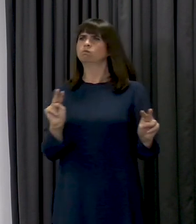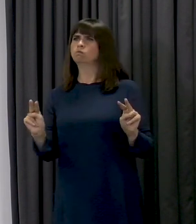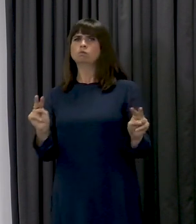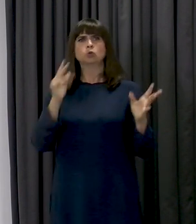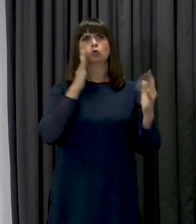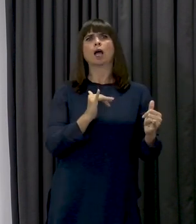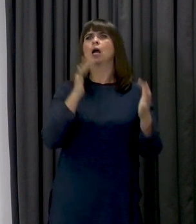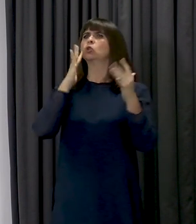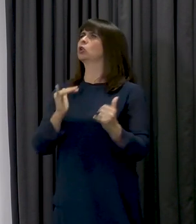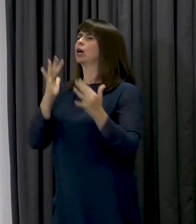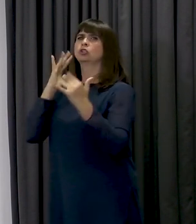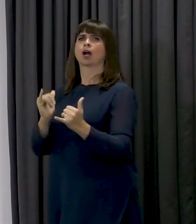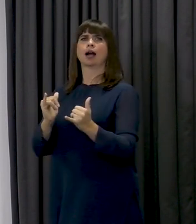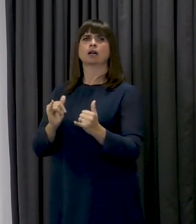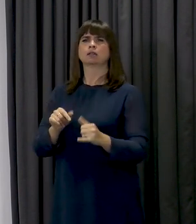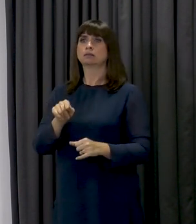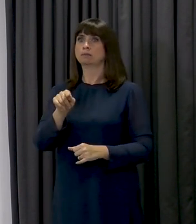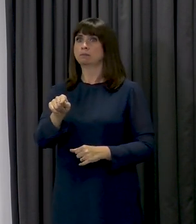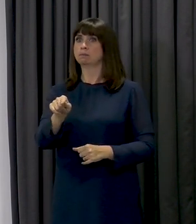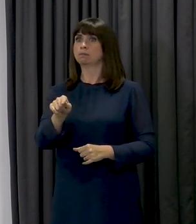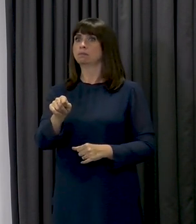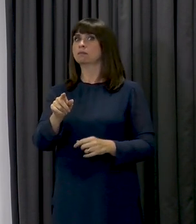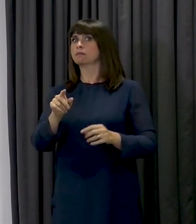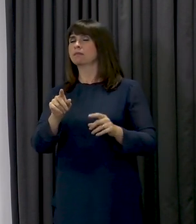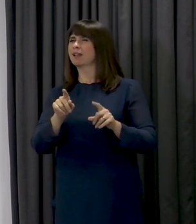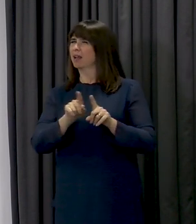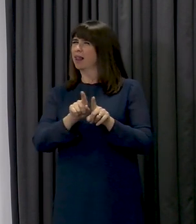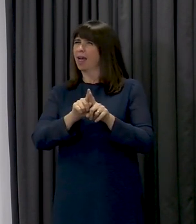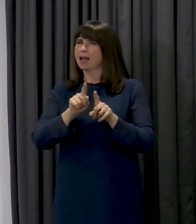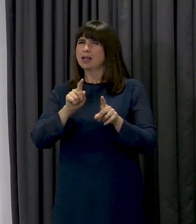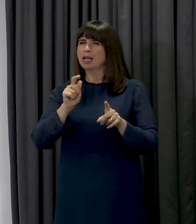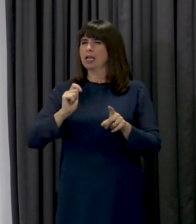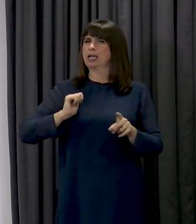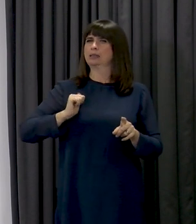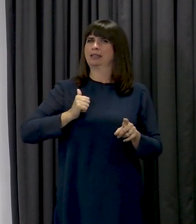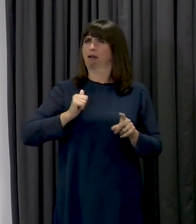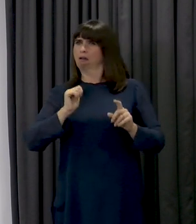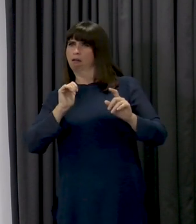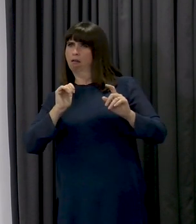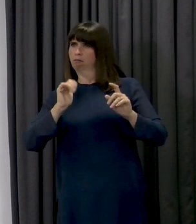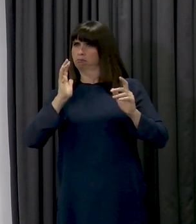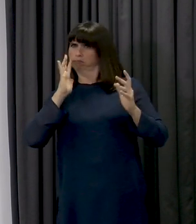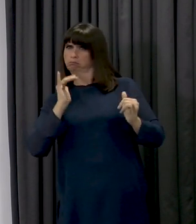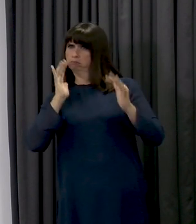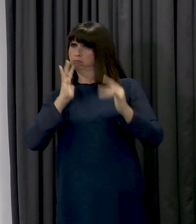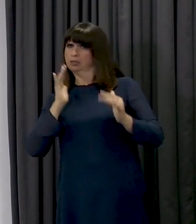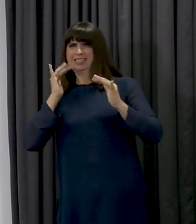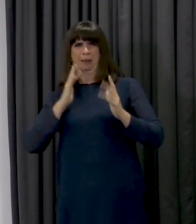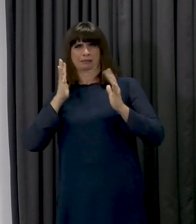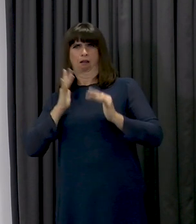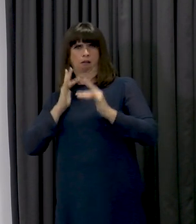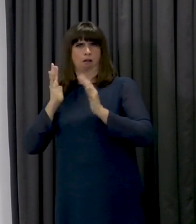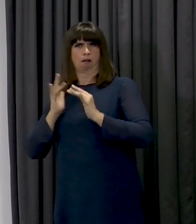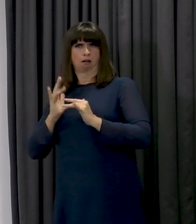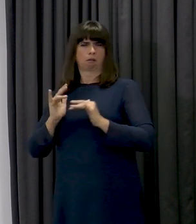and the fact that they may need to be used will send a powerful message to those people who think that the advice is there for others and not